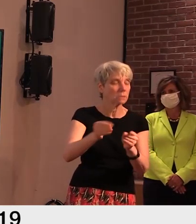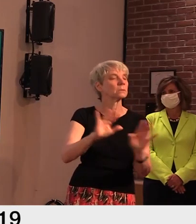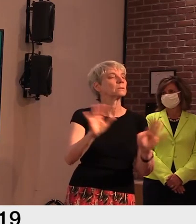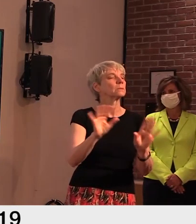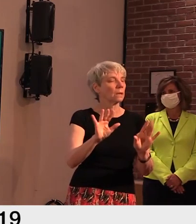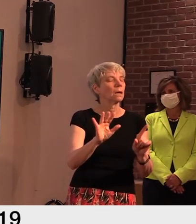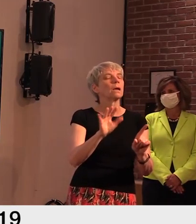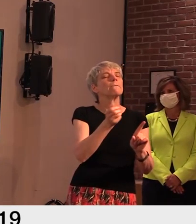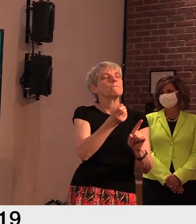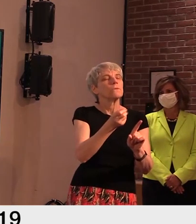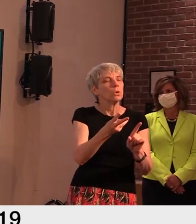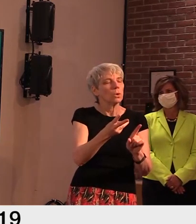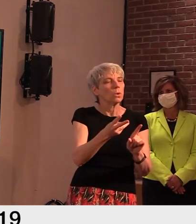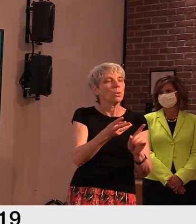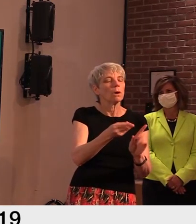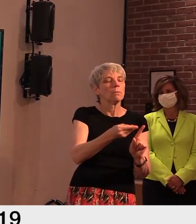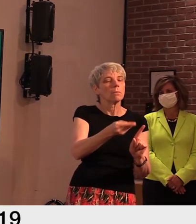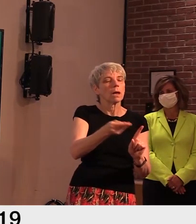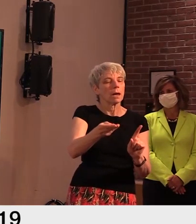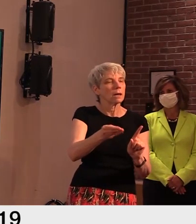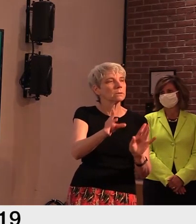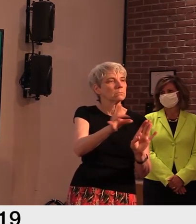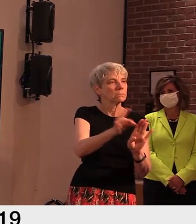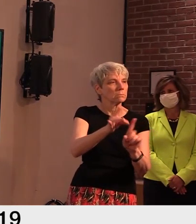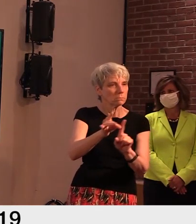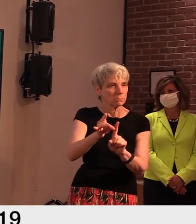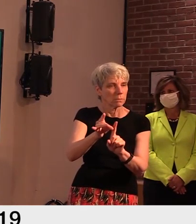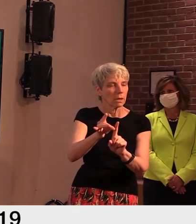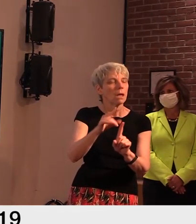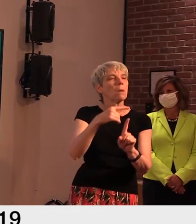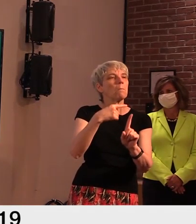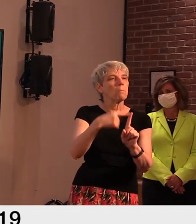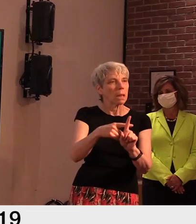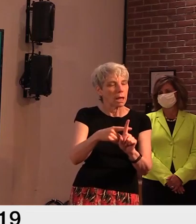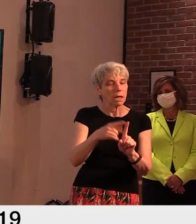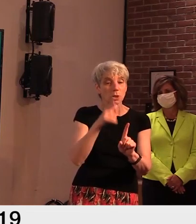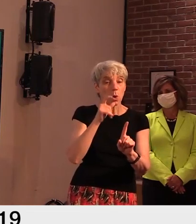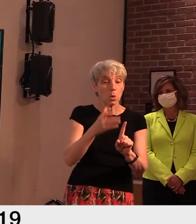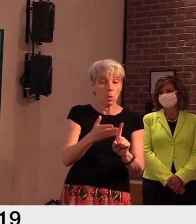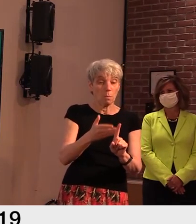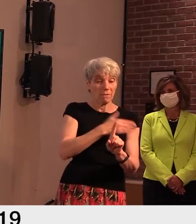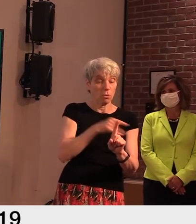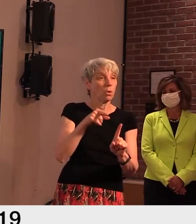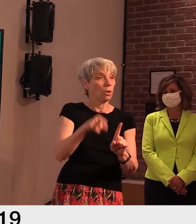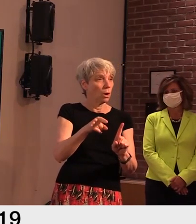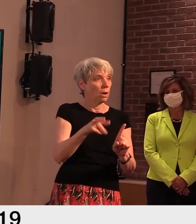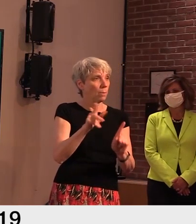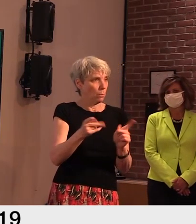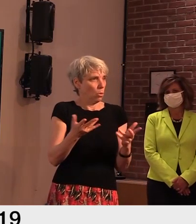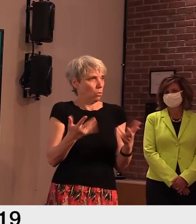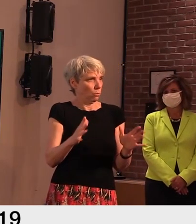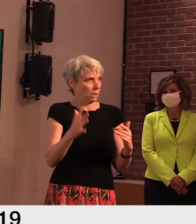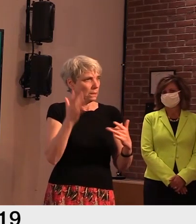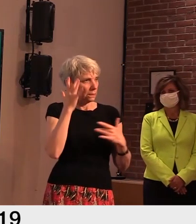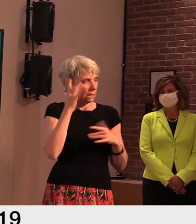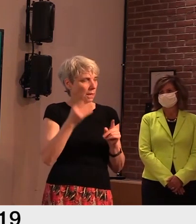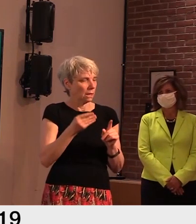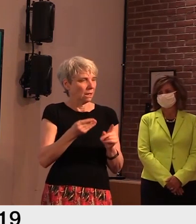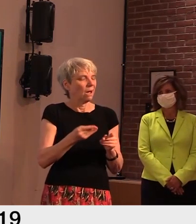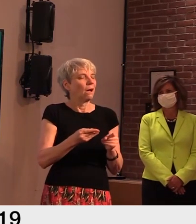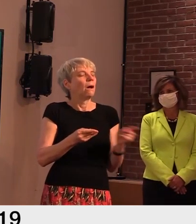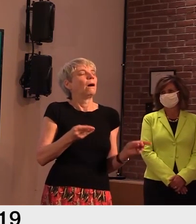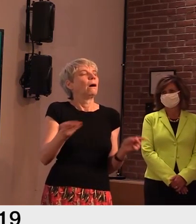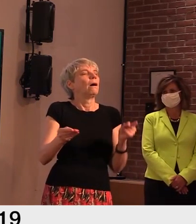we went from 83 to 101. And it's not because of abundant new cases, so I want to be very clear about